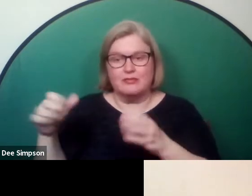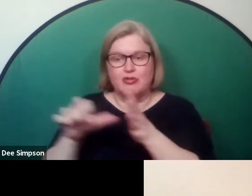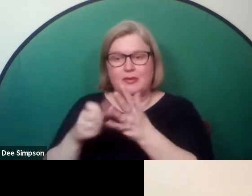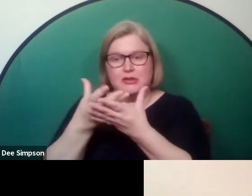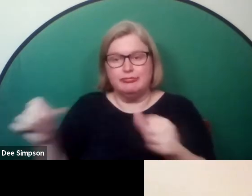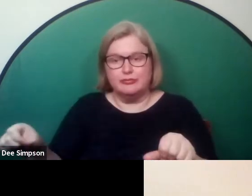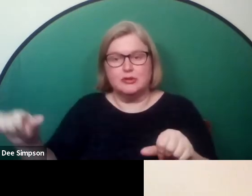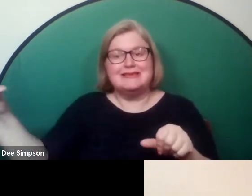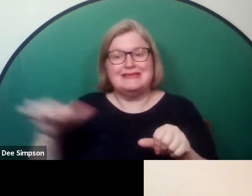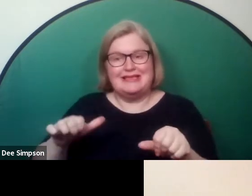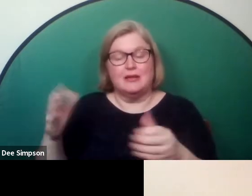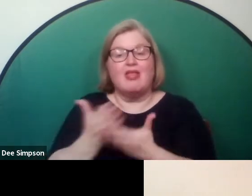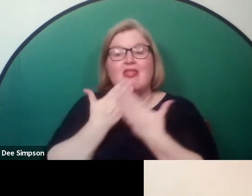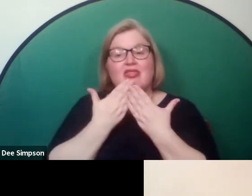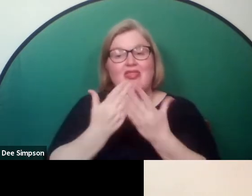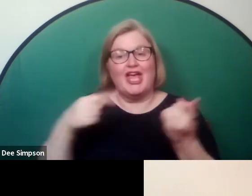very much.